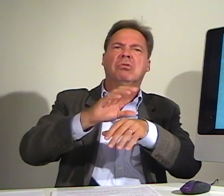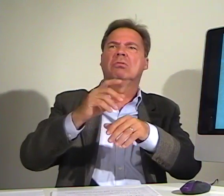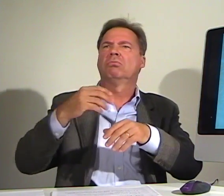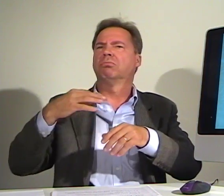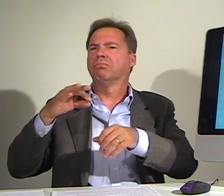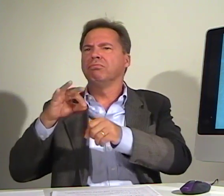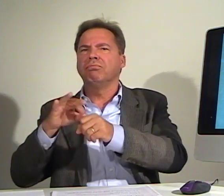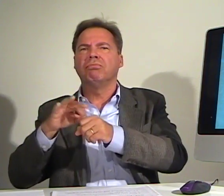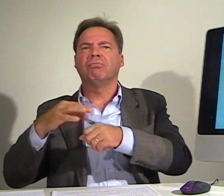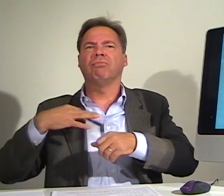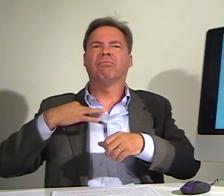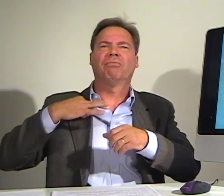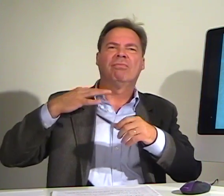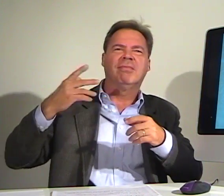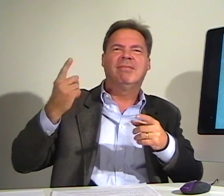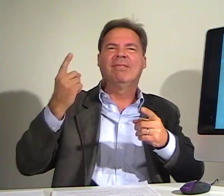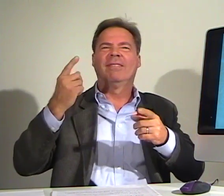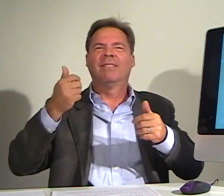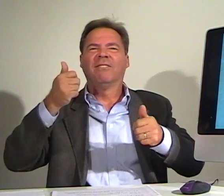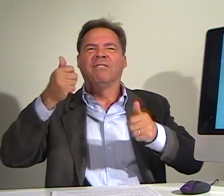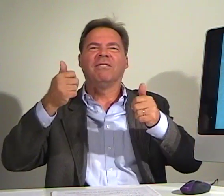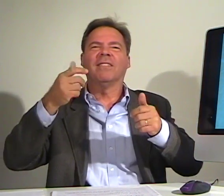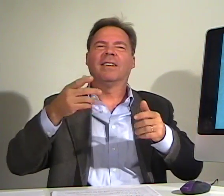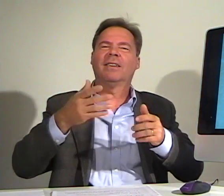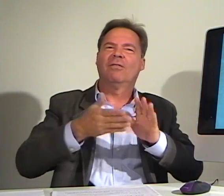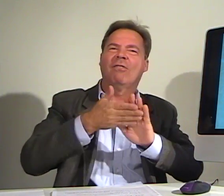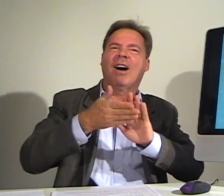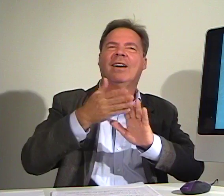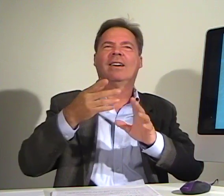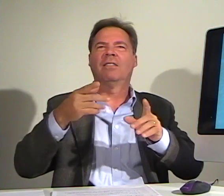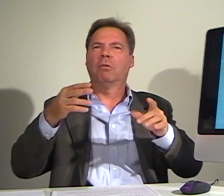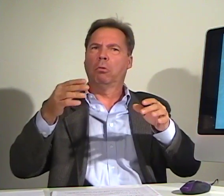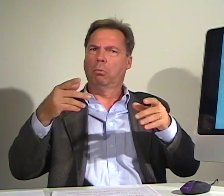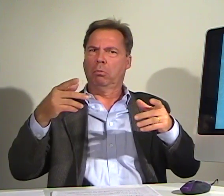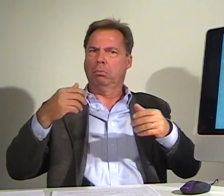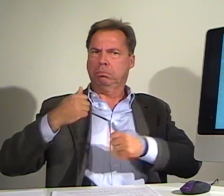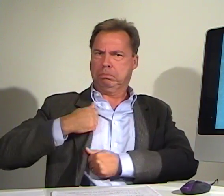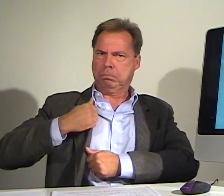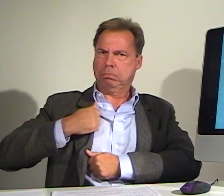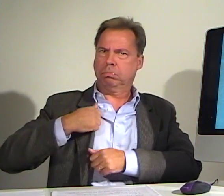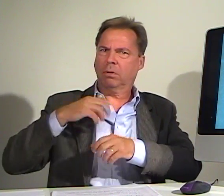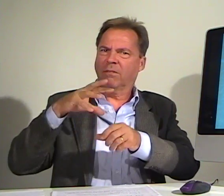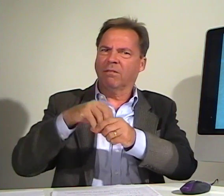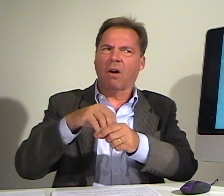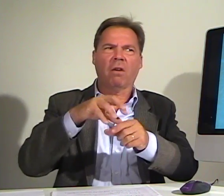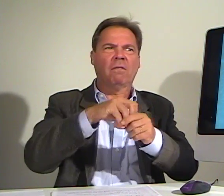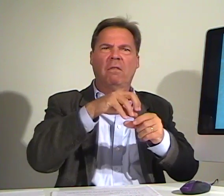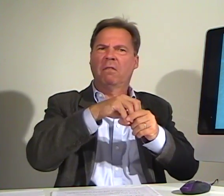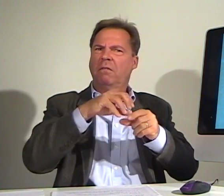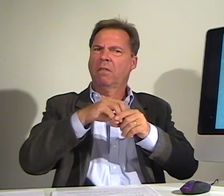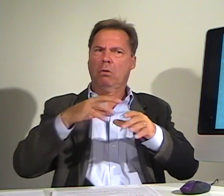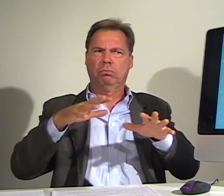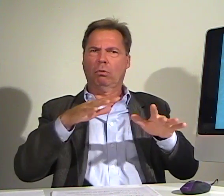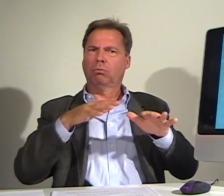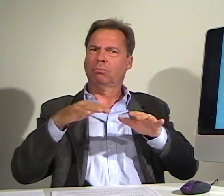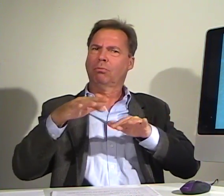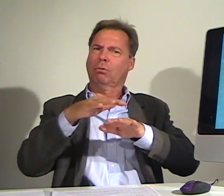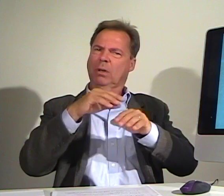the residents on the island, whether they went to the post office or were running for office or even policemen on the